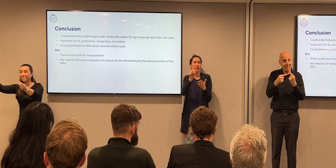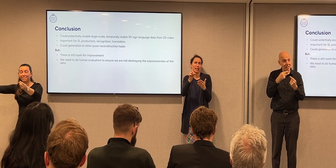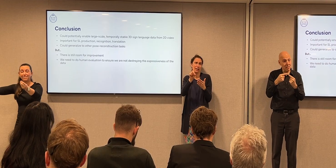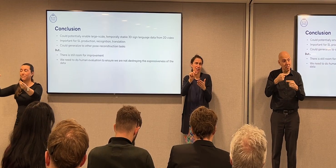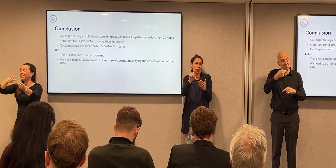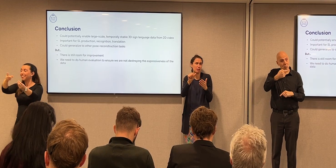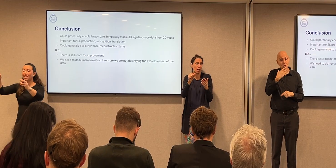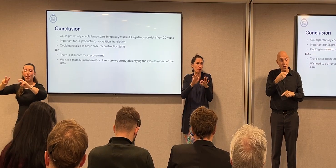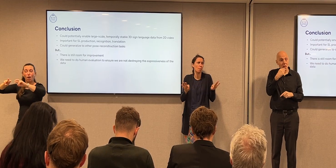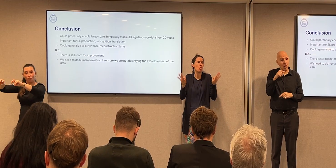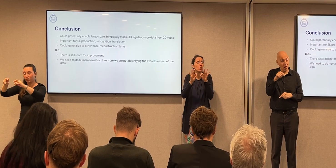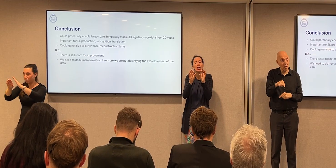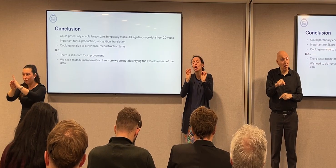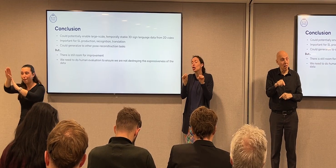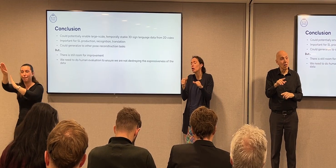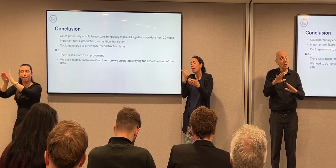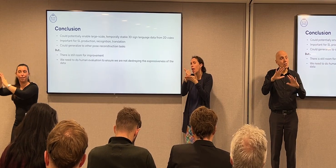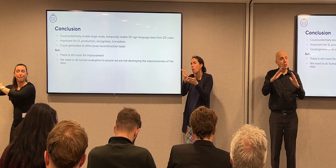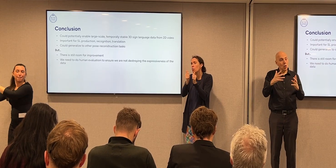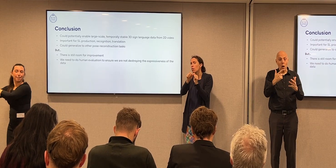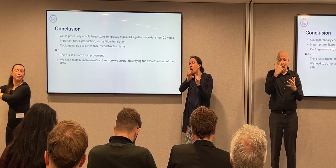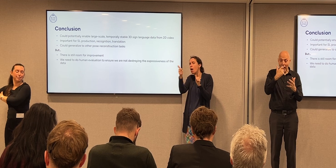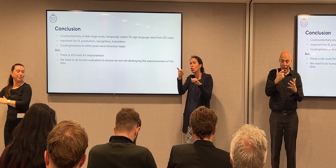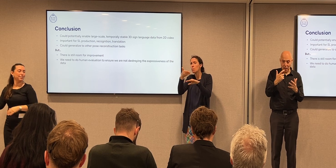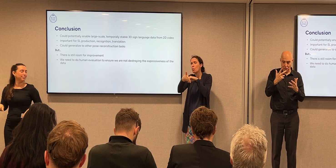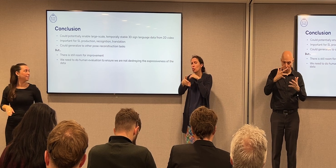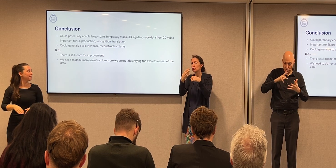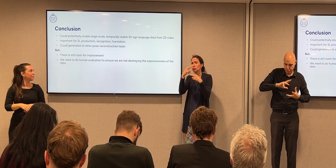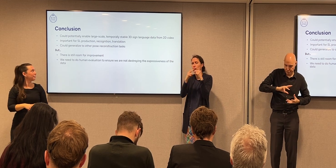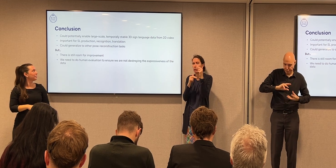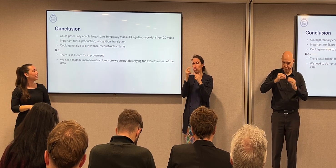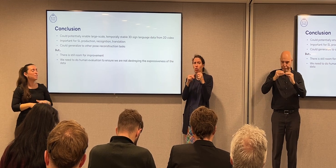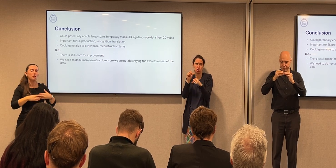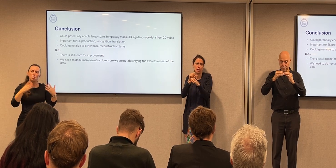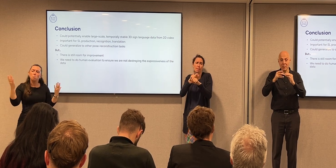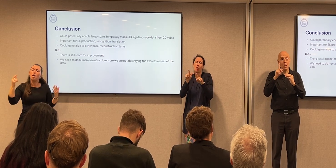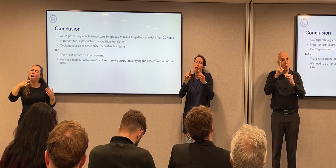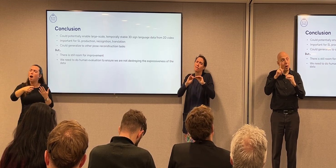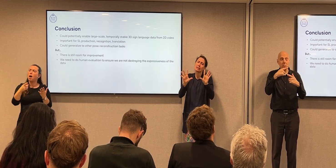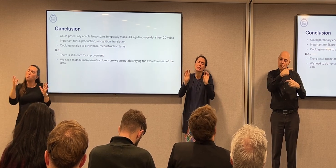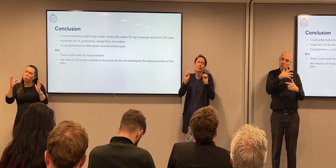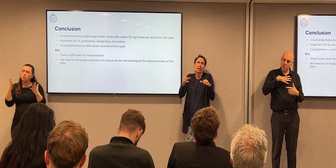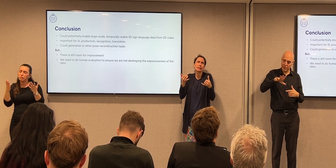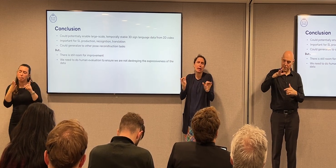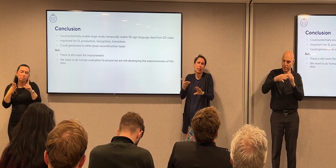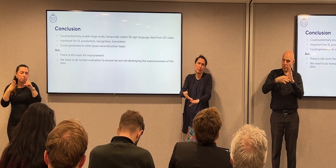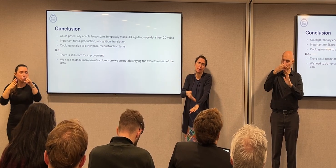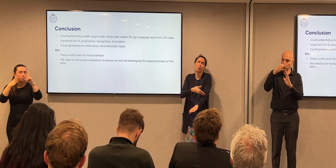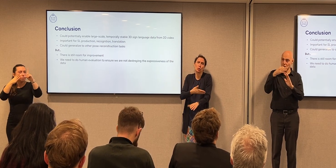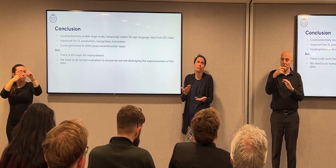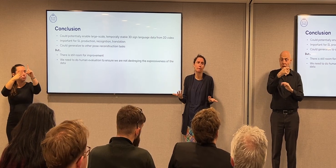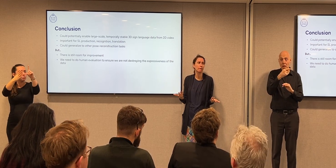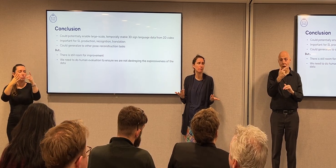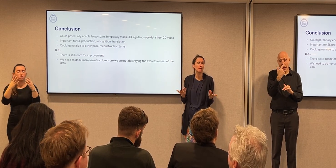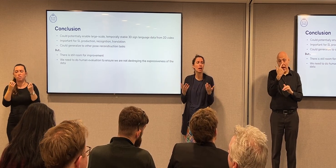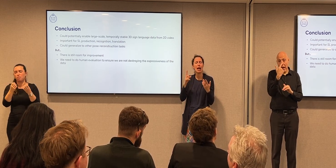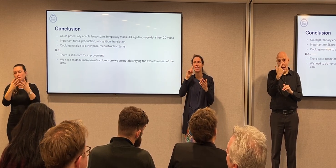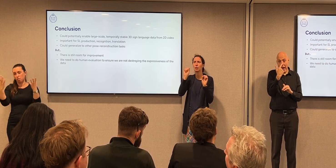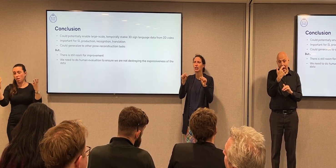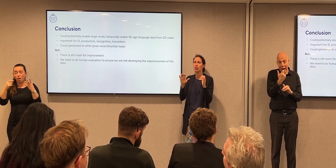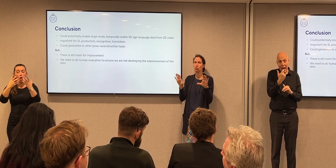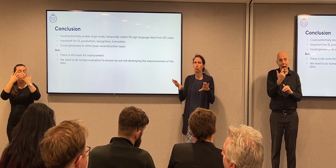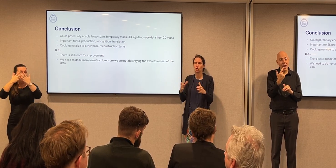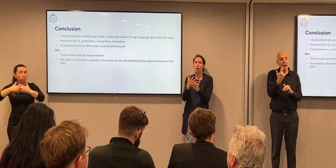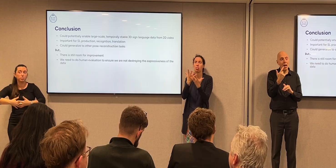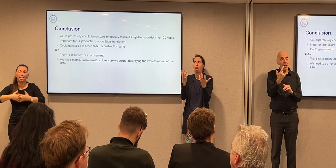other post-reconstruction tasks. But as I said, there is still room for improvement. I think we can do a lot on the optimization, the